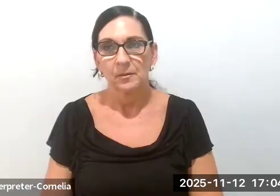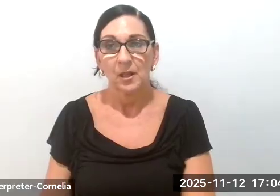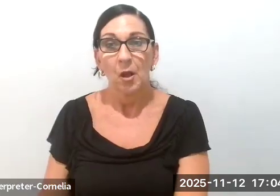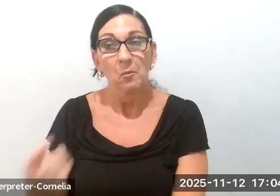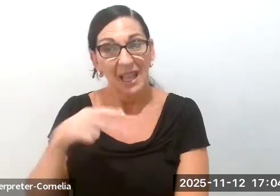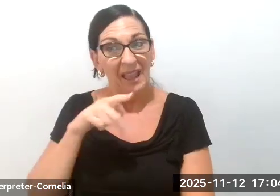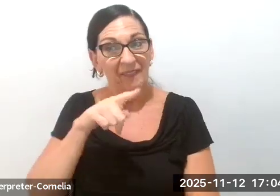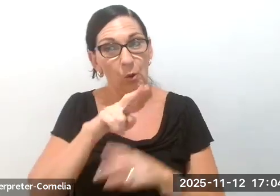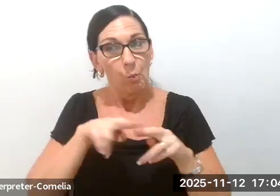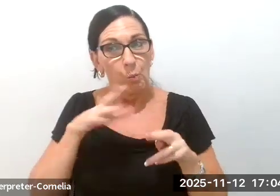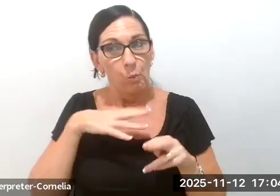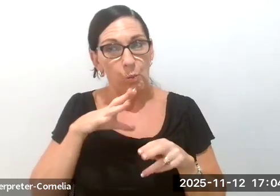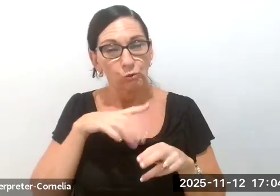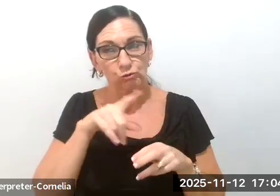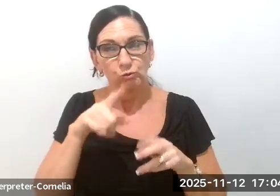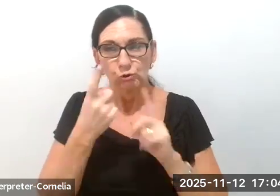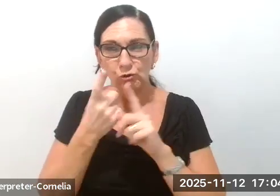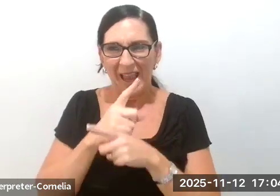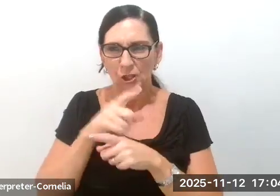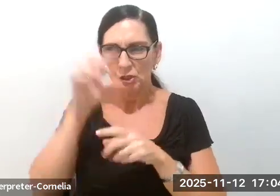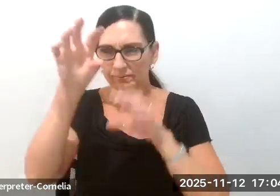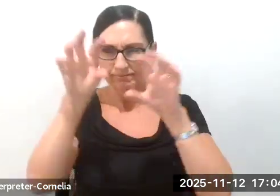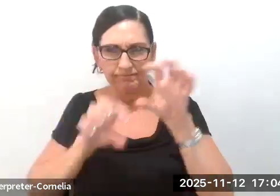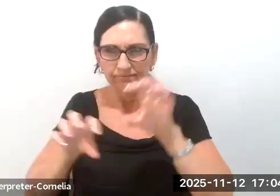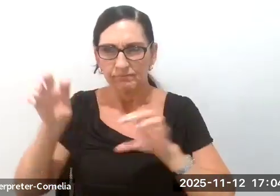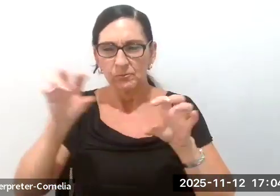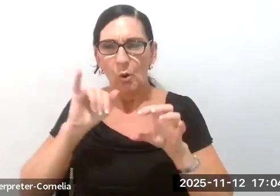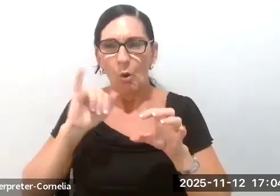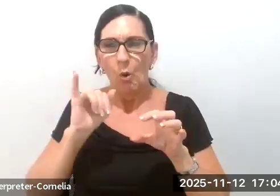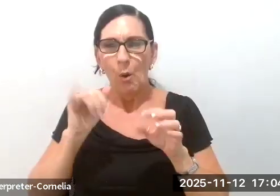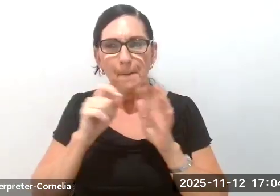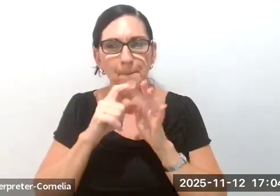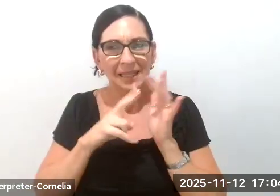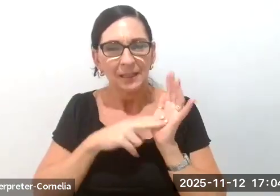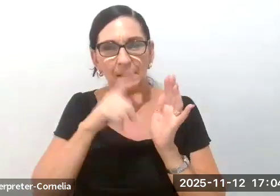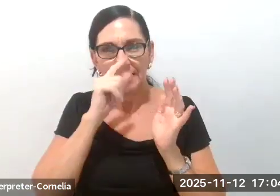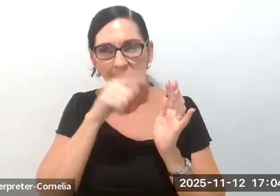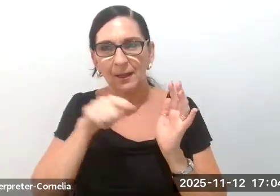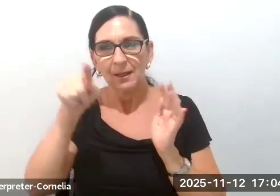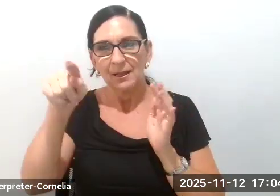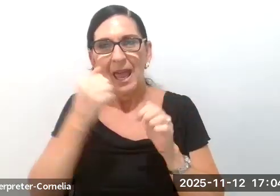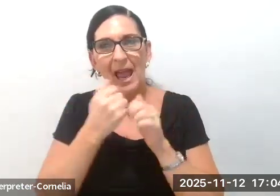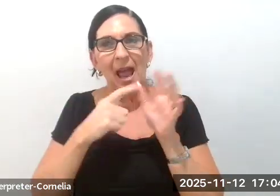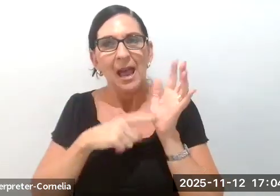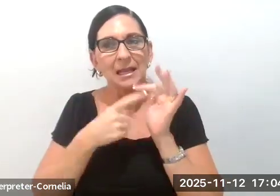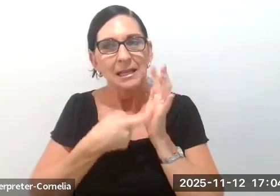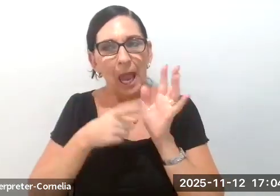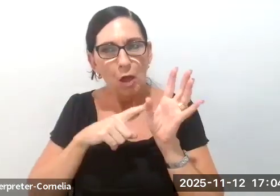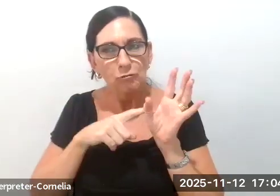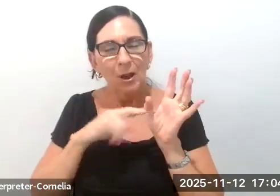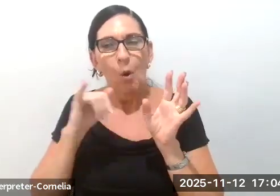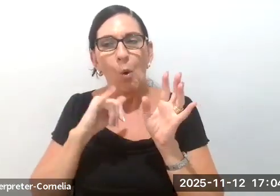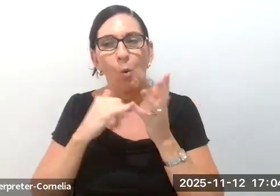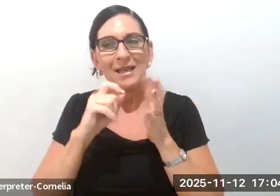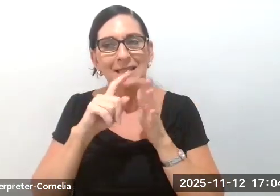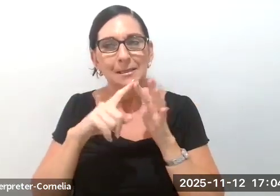a speaker, you can go to gallery view or speaker view and then click on the view button in